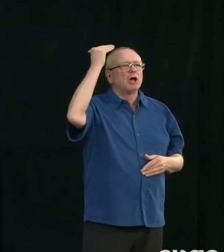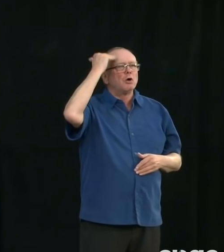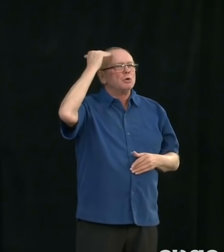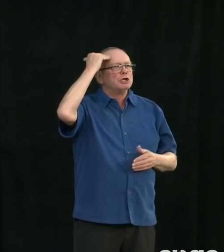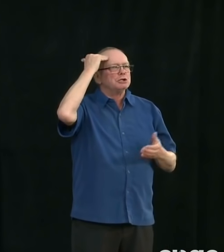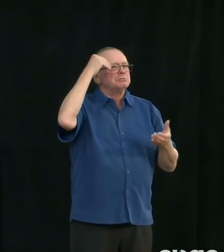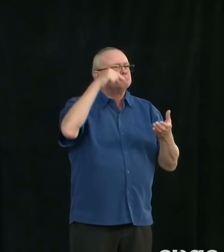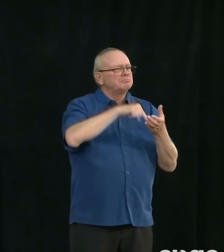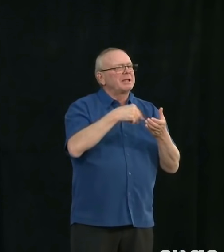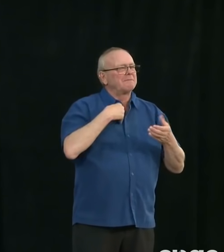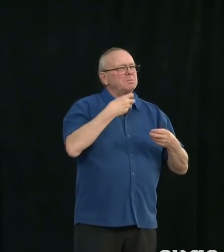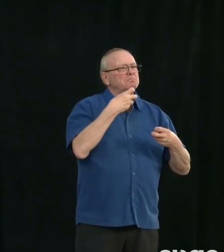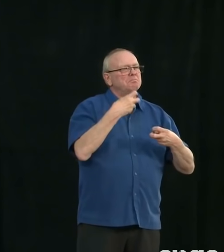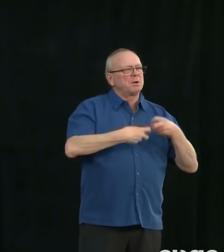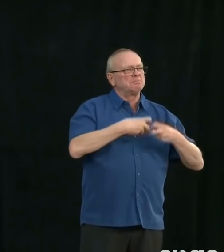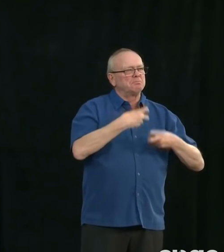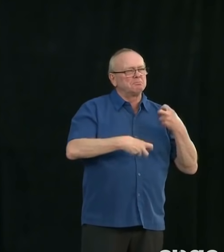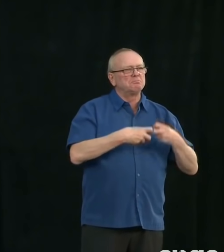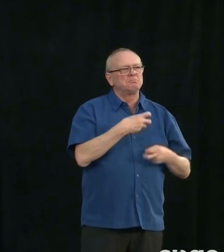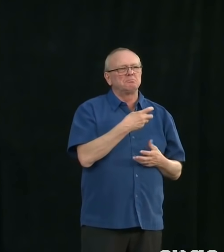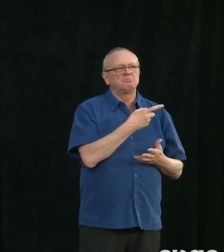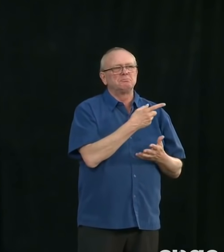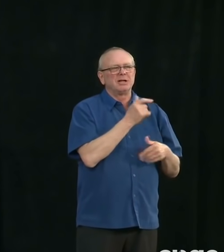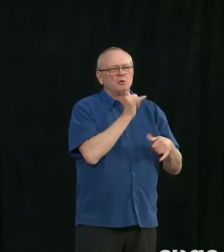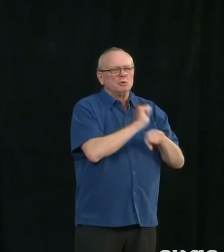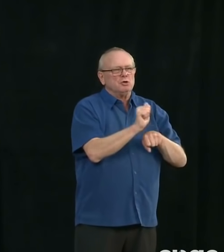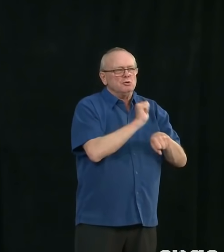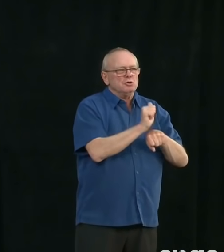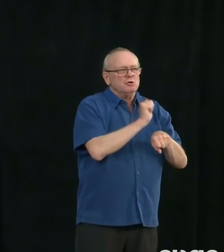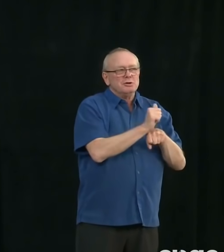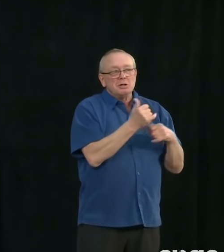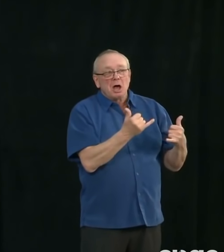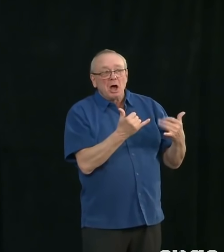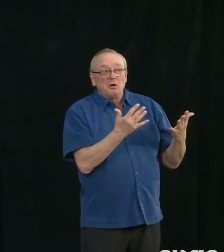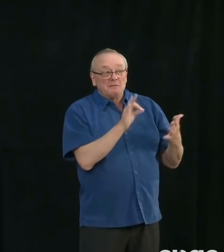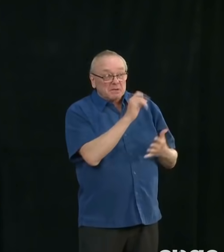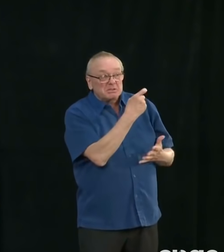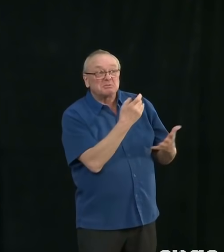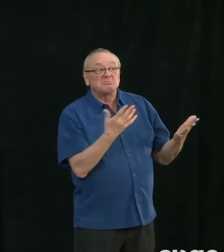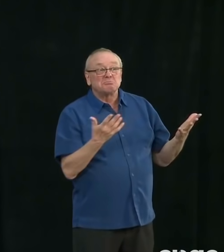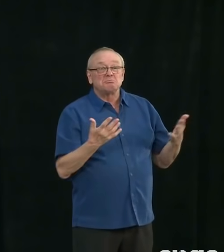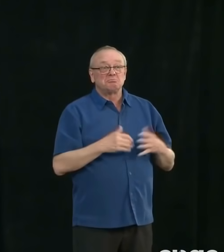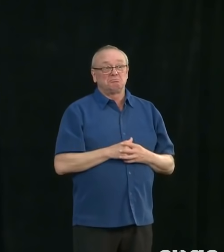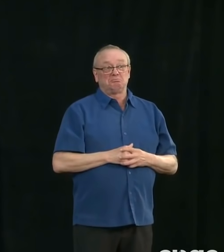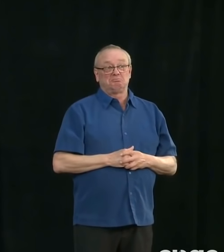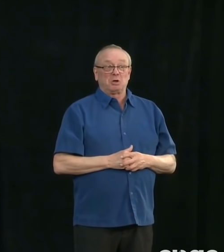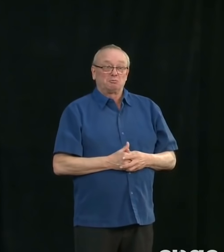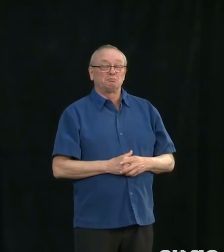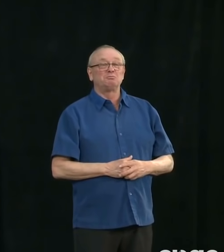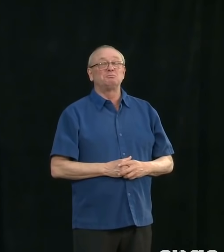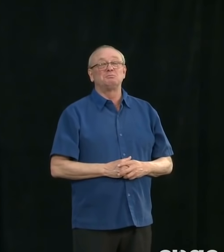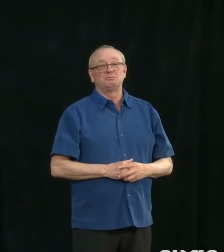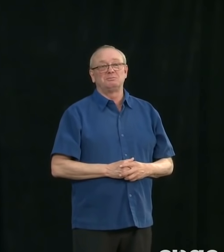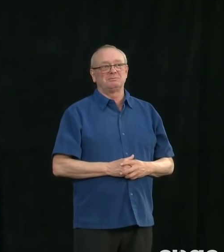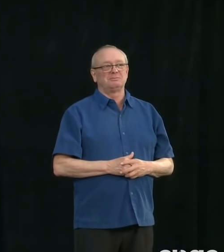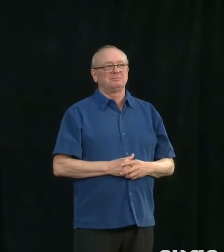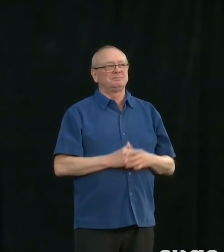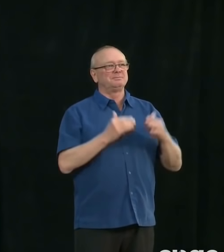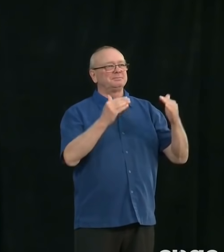being able to make its way to the App Store as soon as possible. Operator, can you put through the next question,